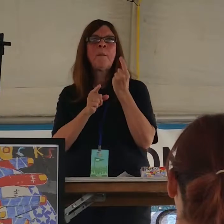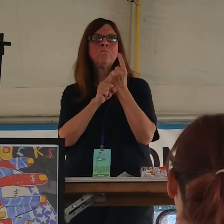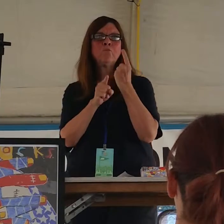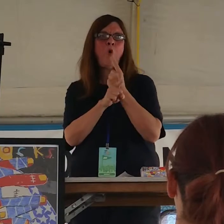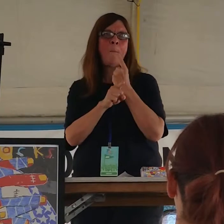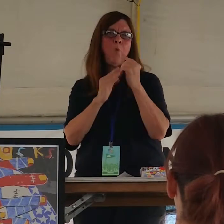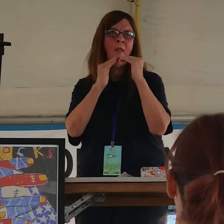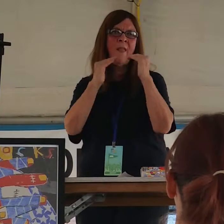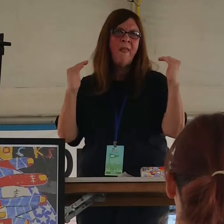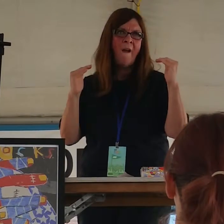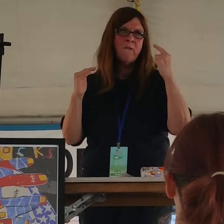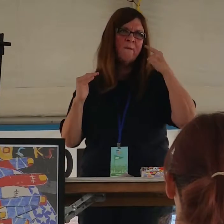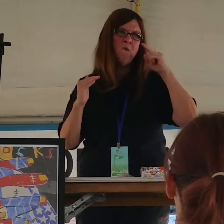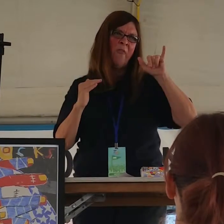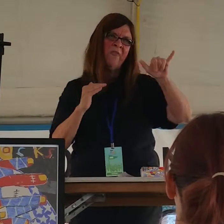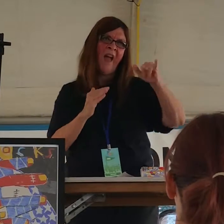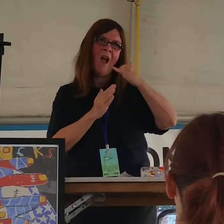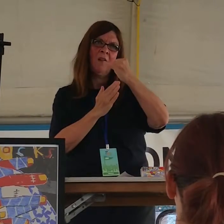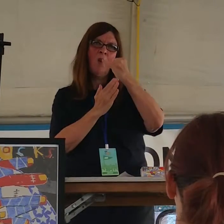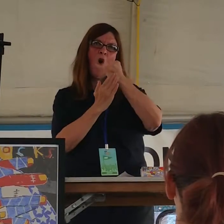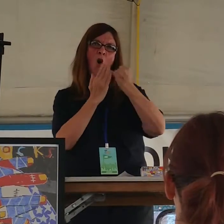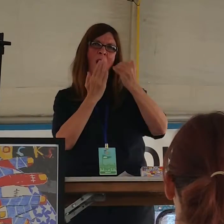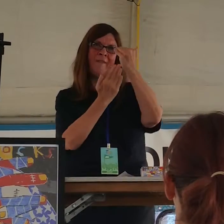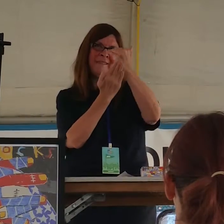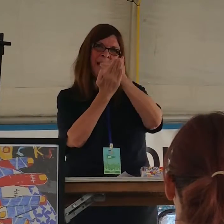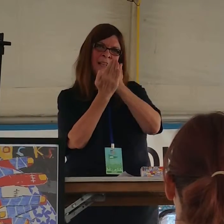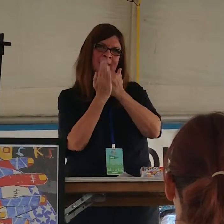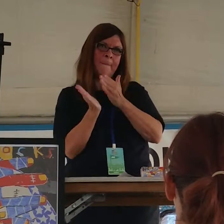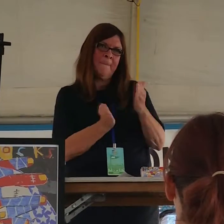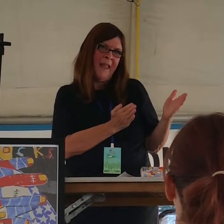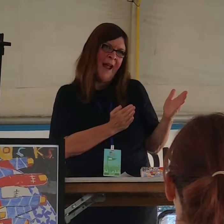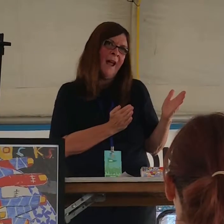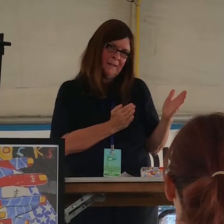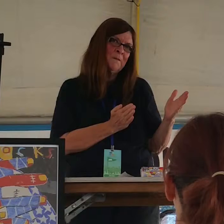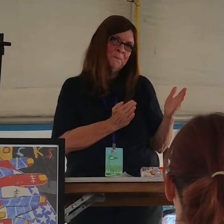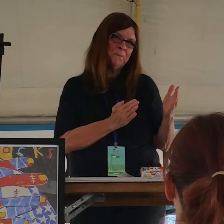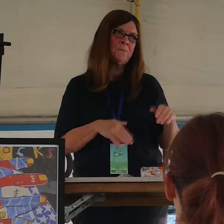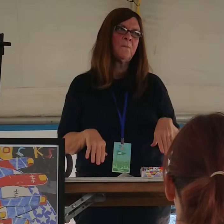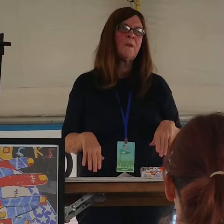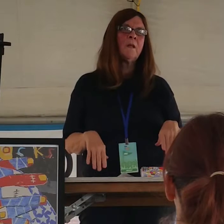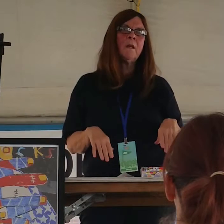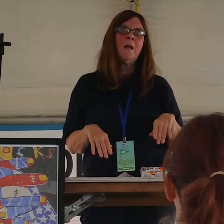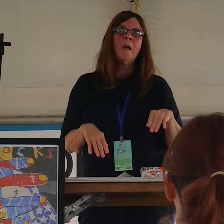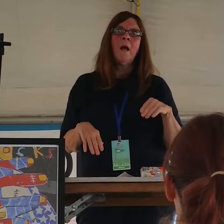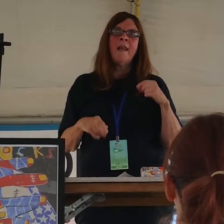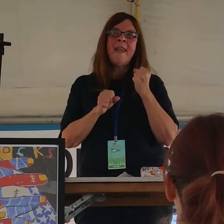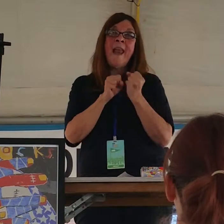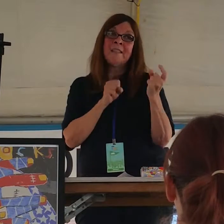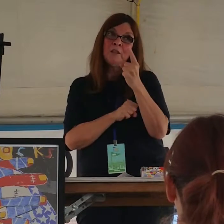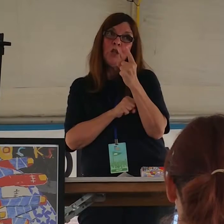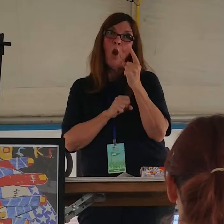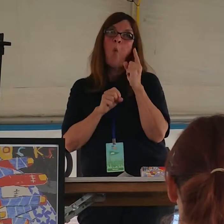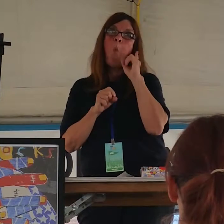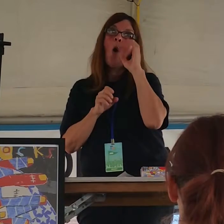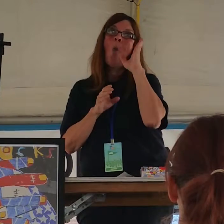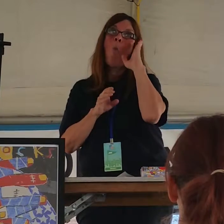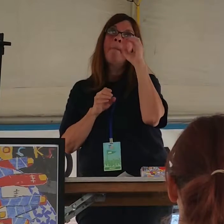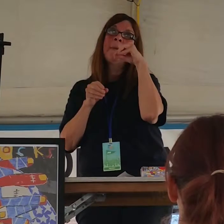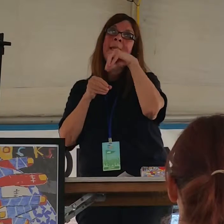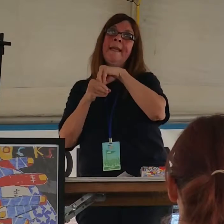their deaf students. And obviously they will make the accommodations depending on the students' abilities. So